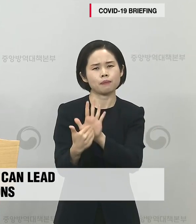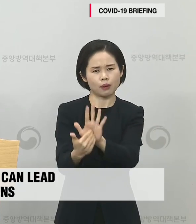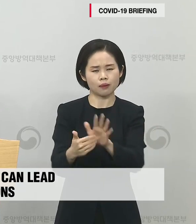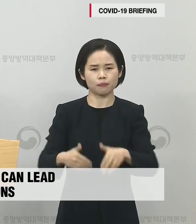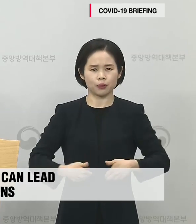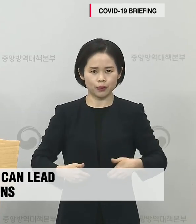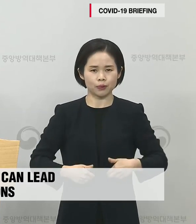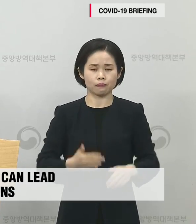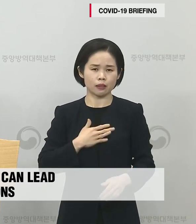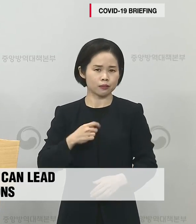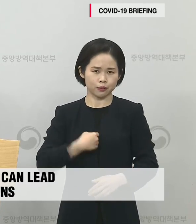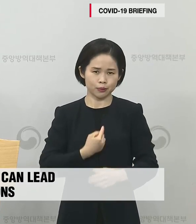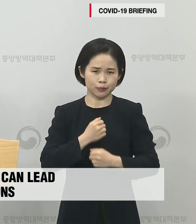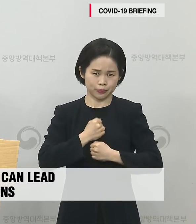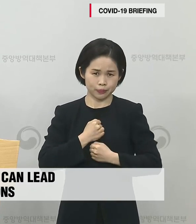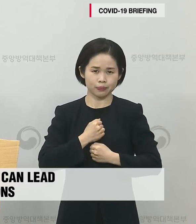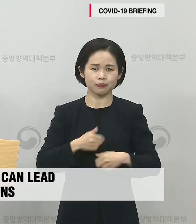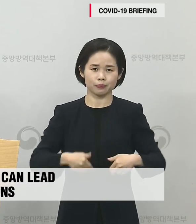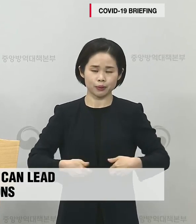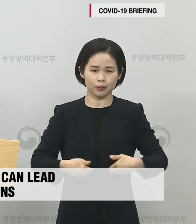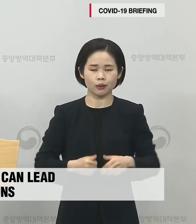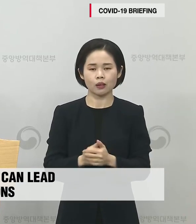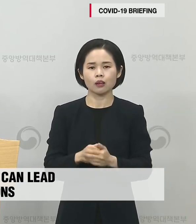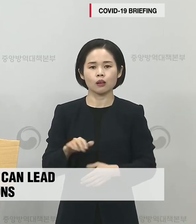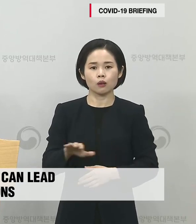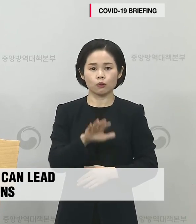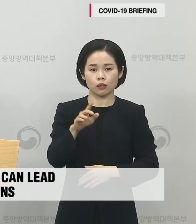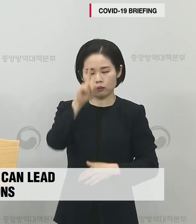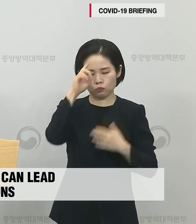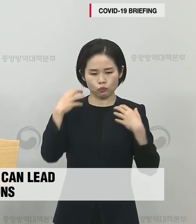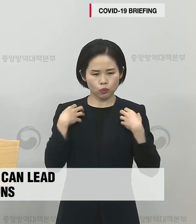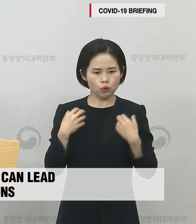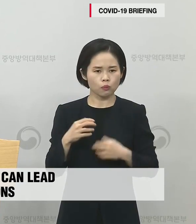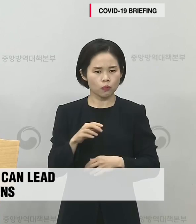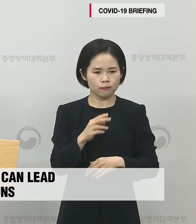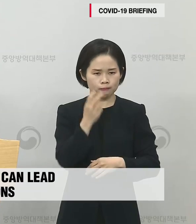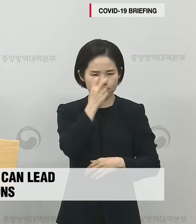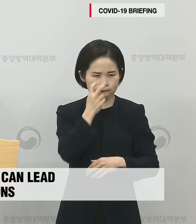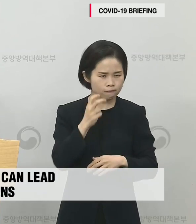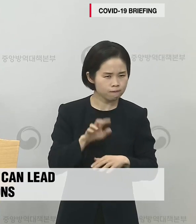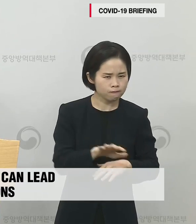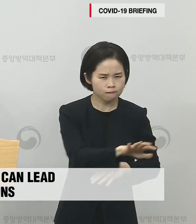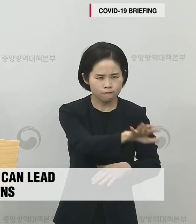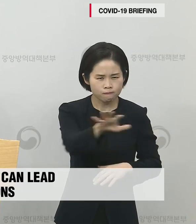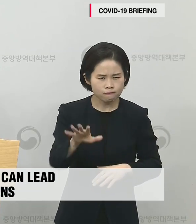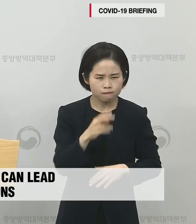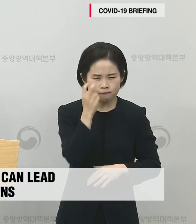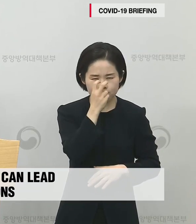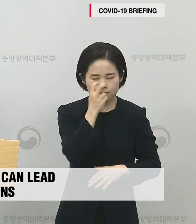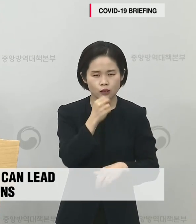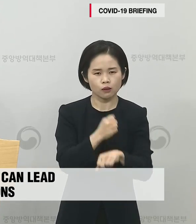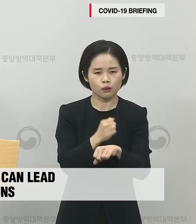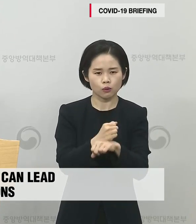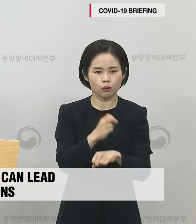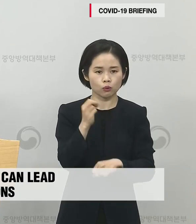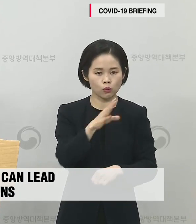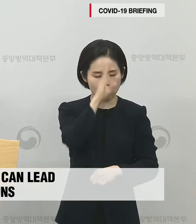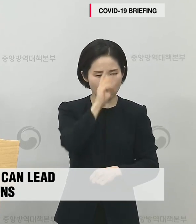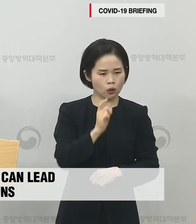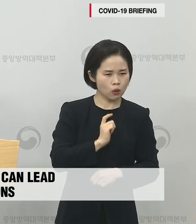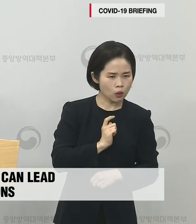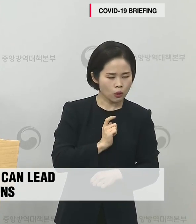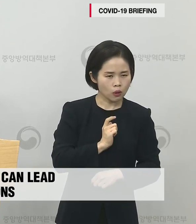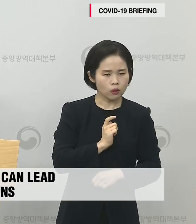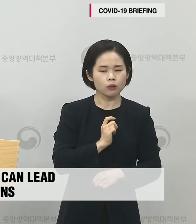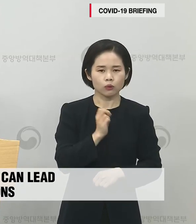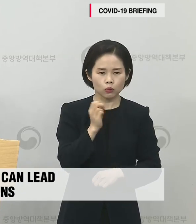a mass infection. And the quarantine authorities going forward will expand our quarantine network,